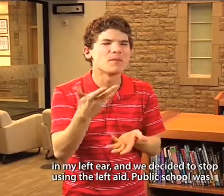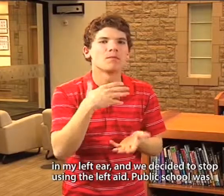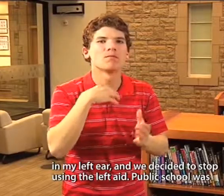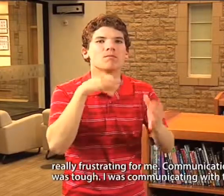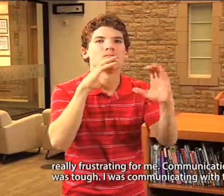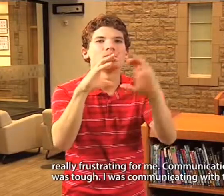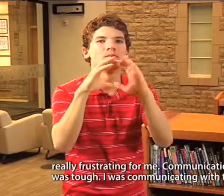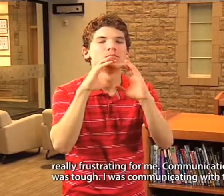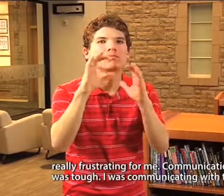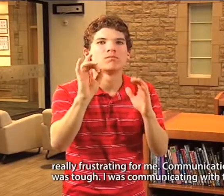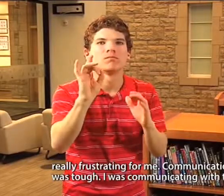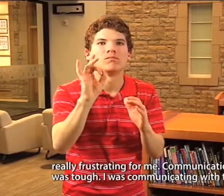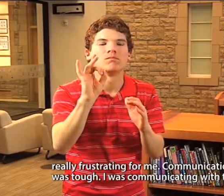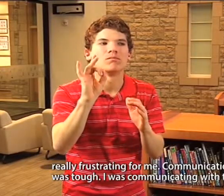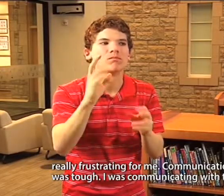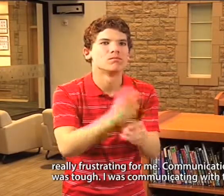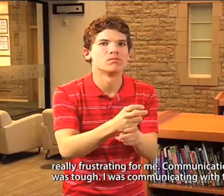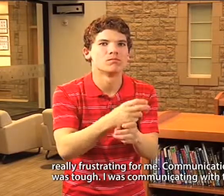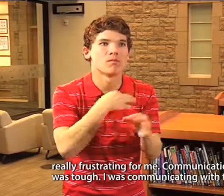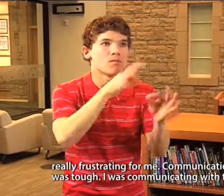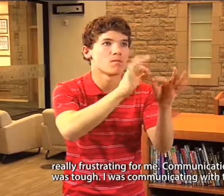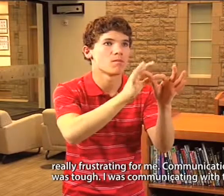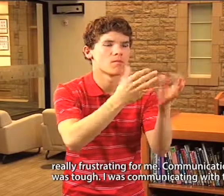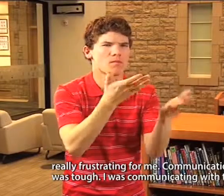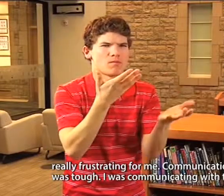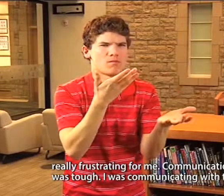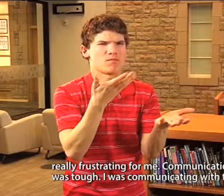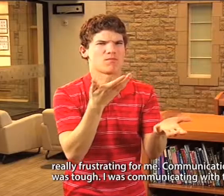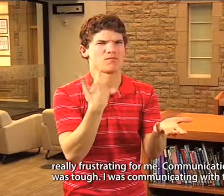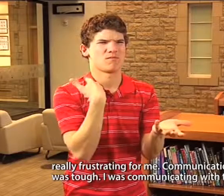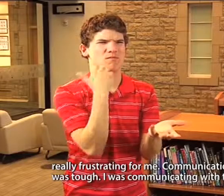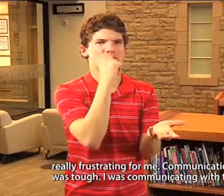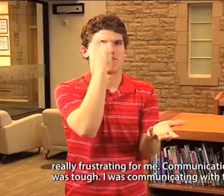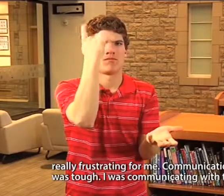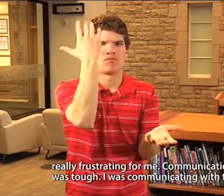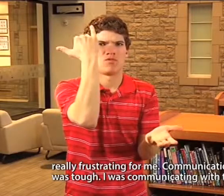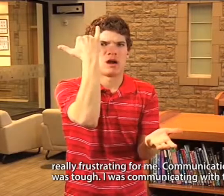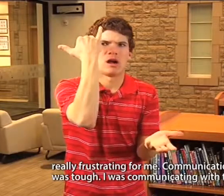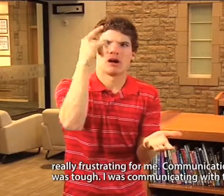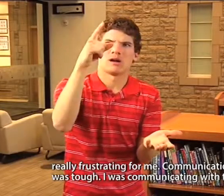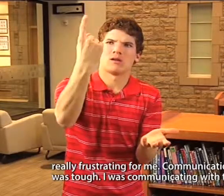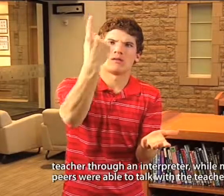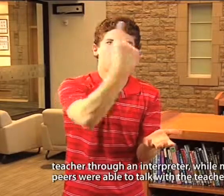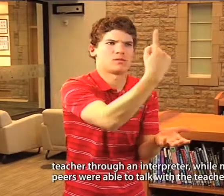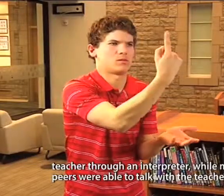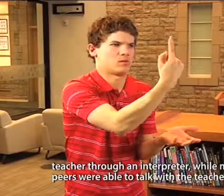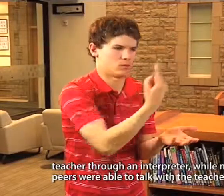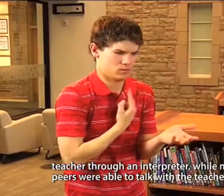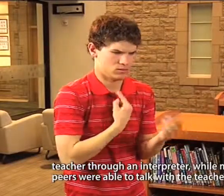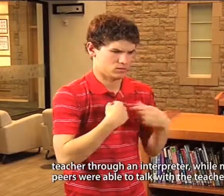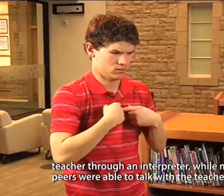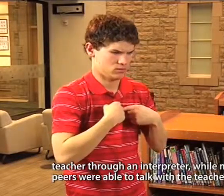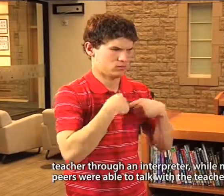Public school was really frustrating for me. Communication was tough. I was communicating with the teacher through an